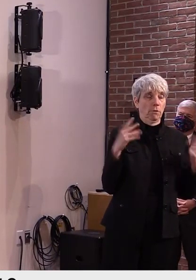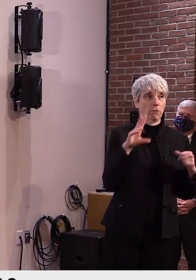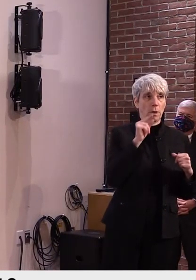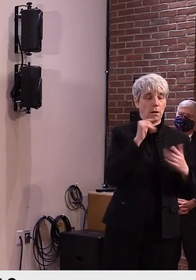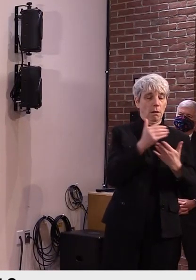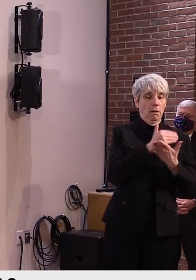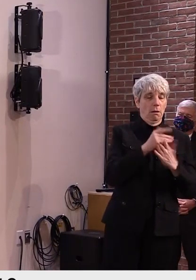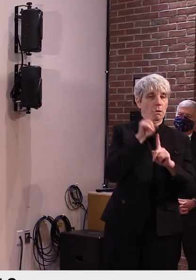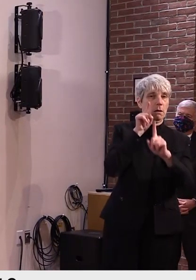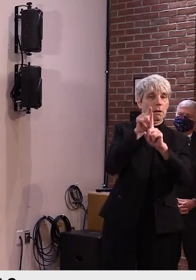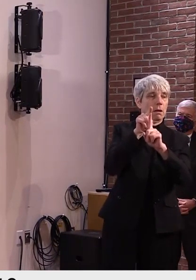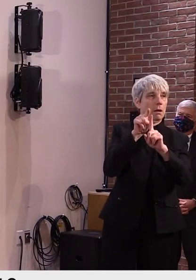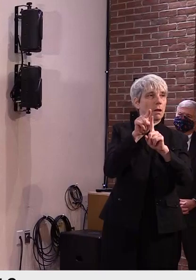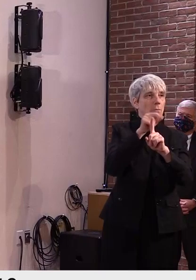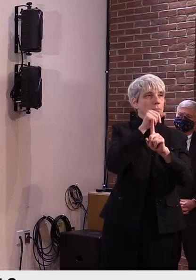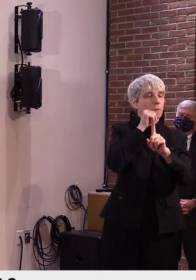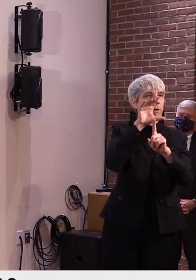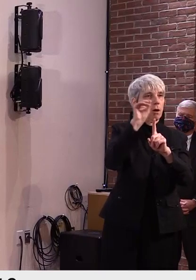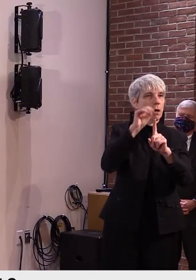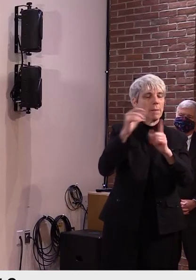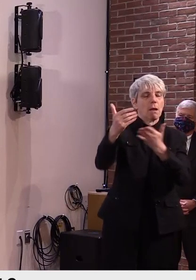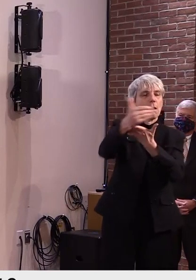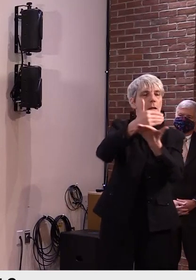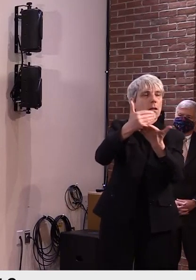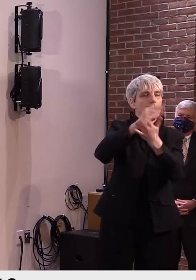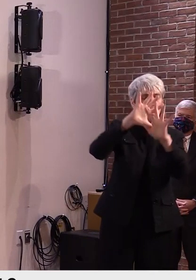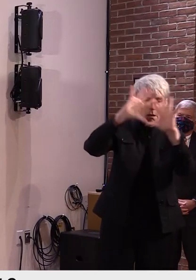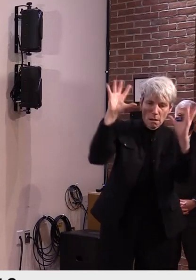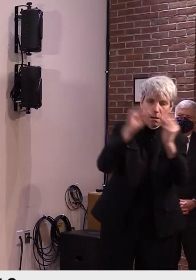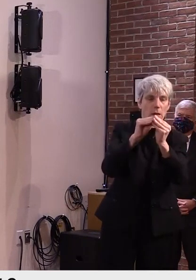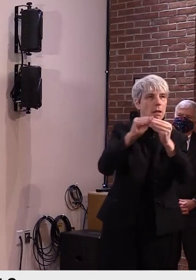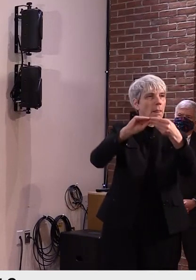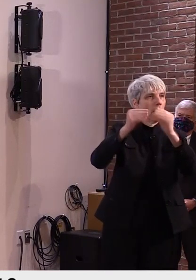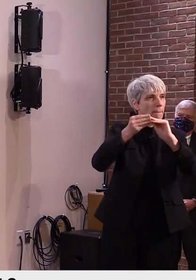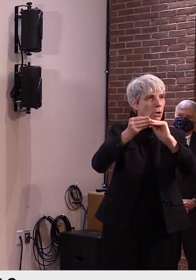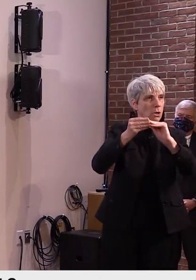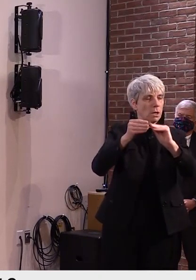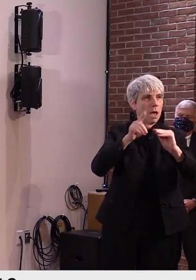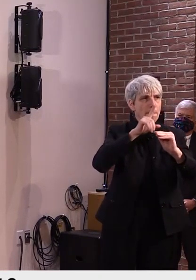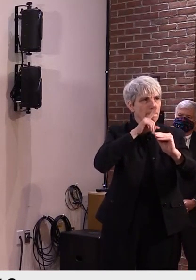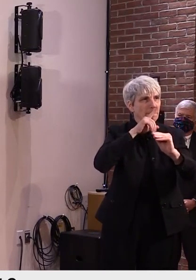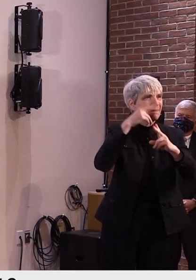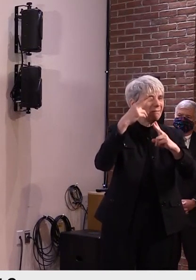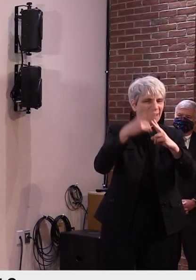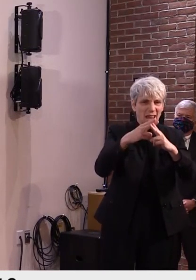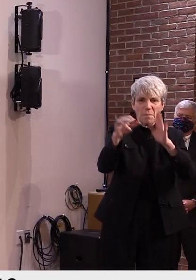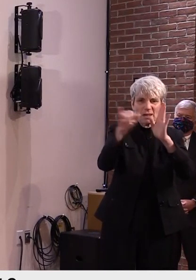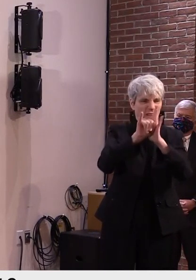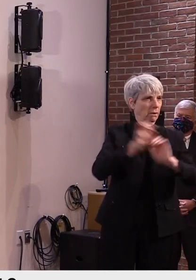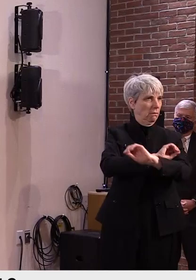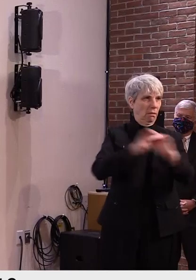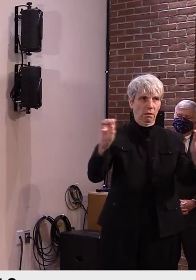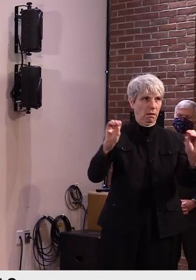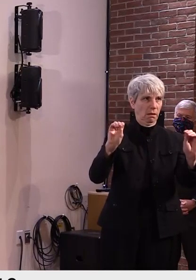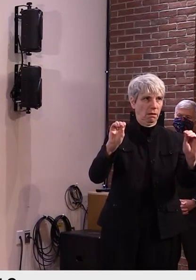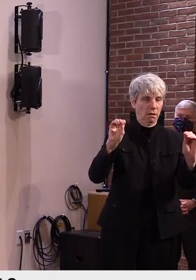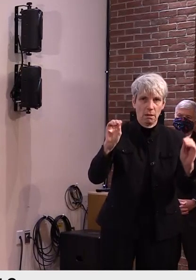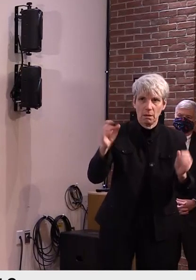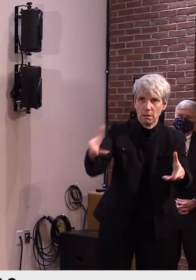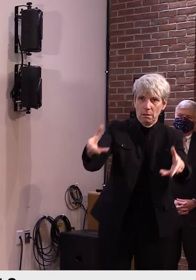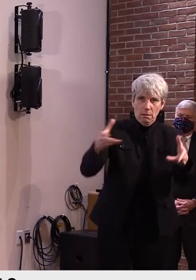they aggregate it, so we don't know who it is. We can't even really know specifically where it's coming from. It's sort of in an aggregated census